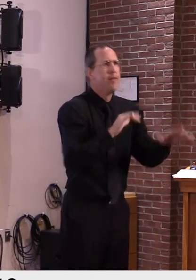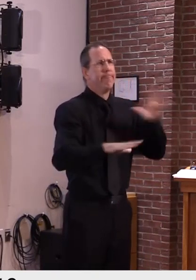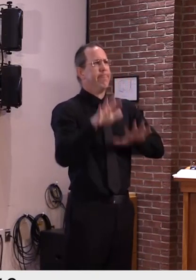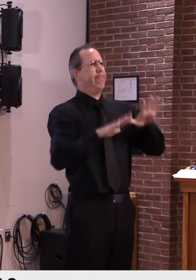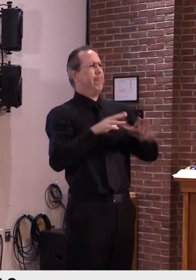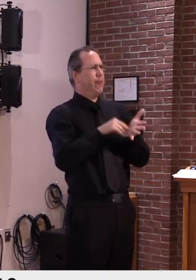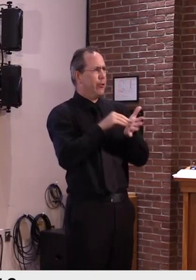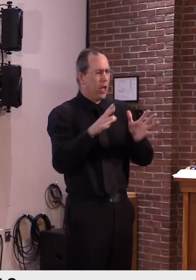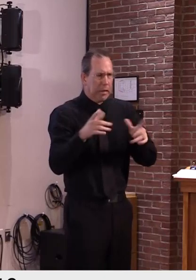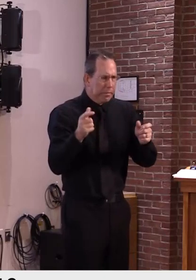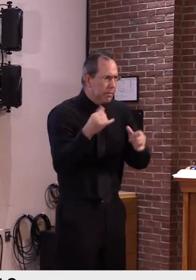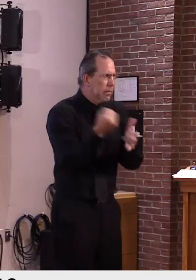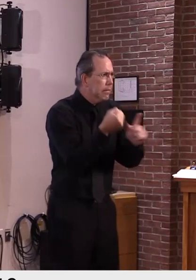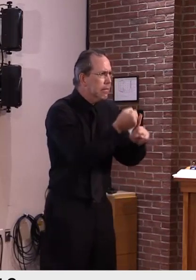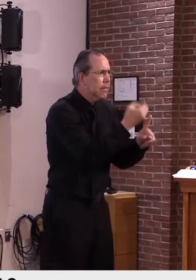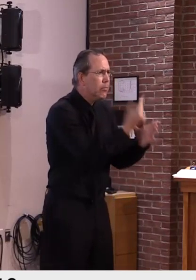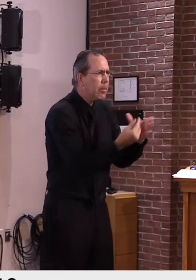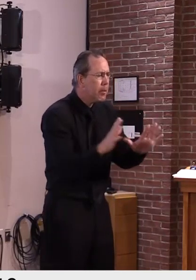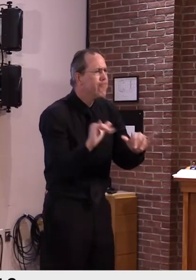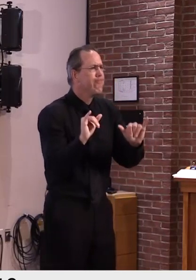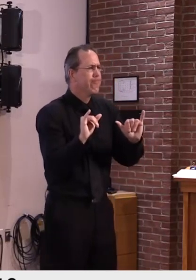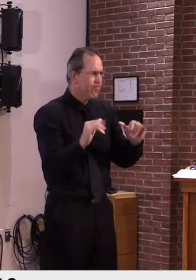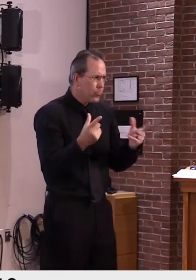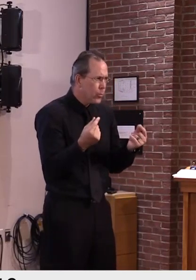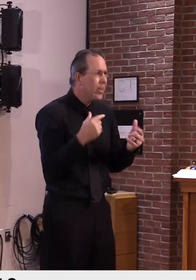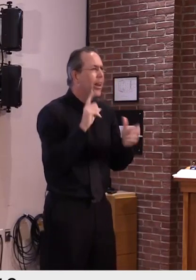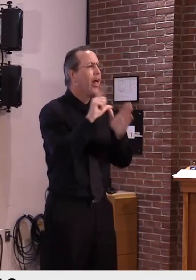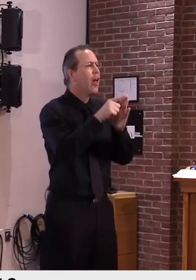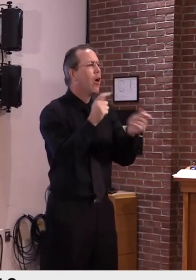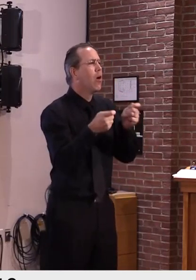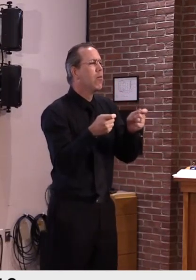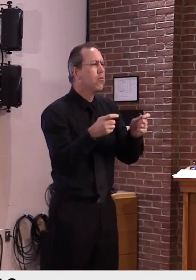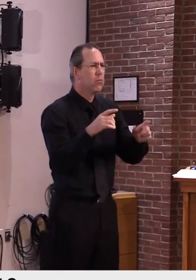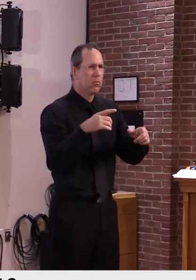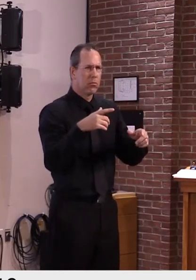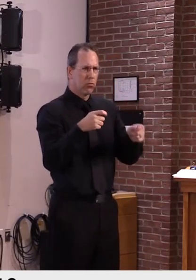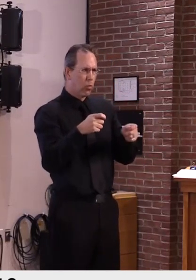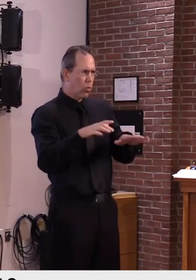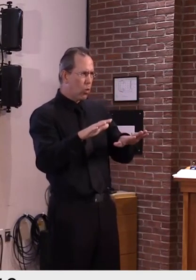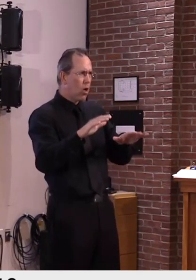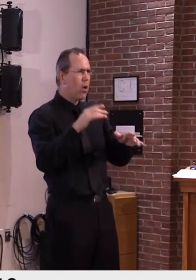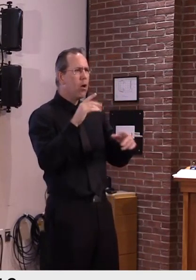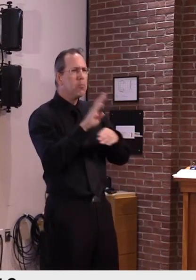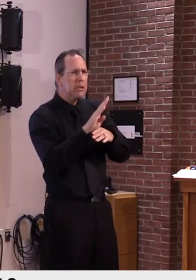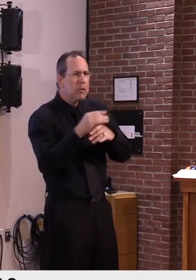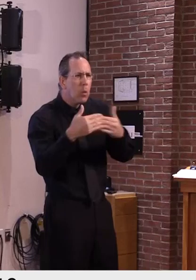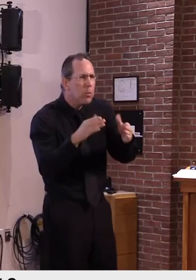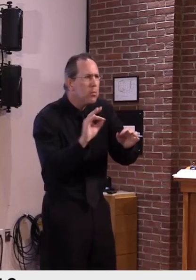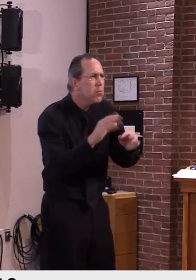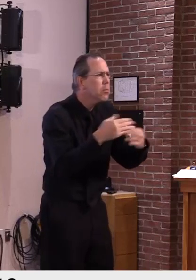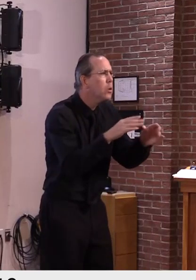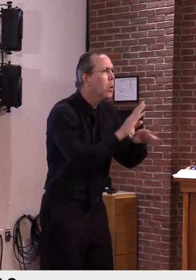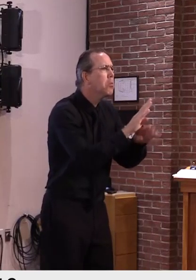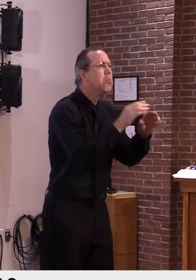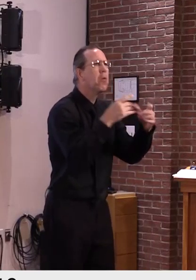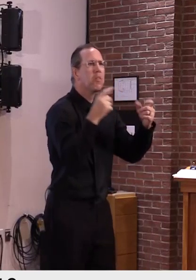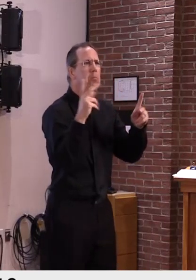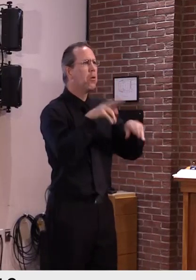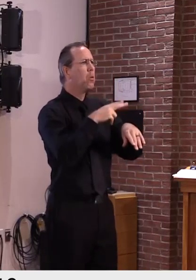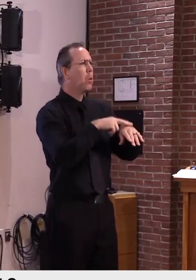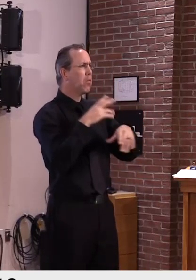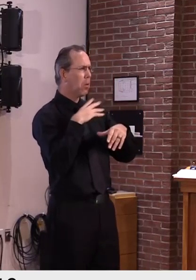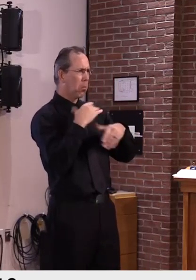when we started to more fully reopen our economy, and as others did as well from May 15th, you'll see that clearly Vermont has the lowest per